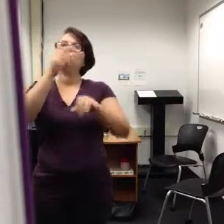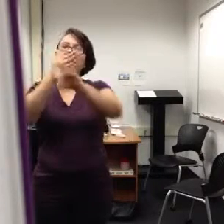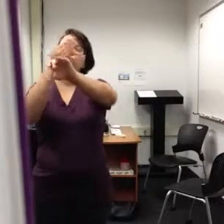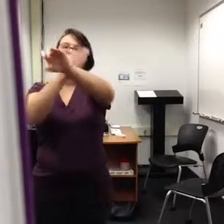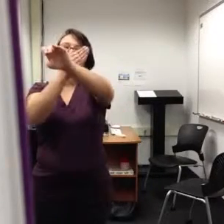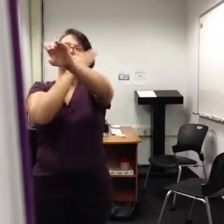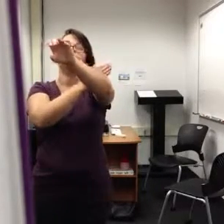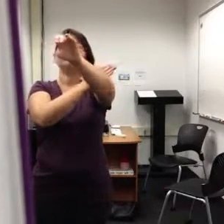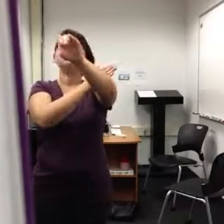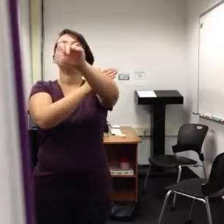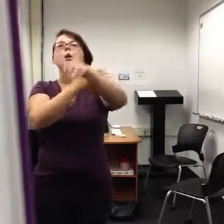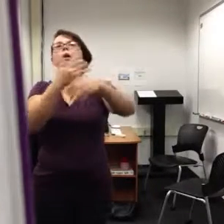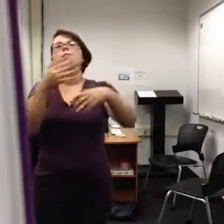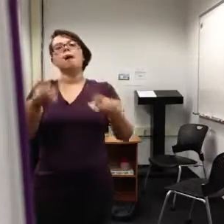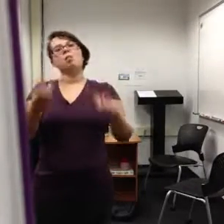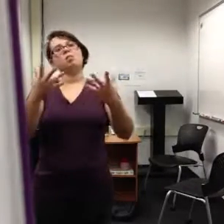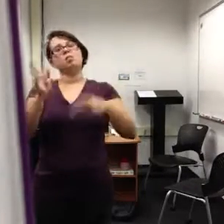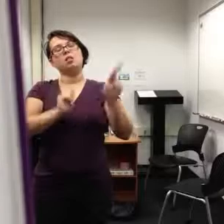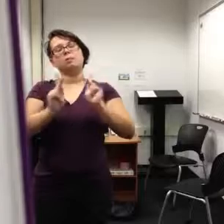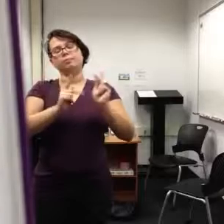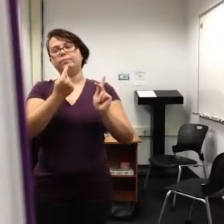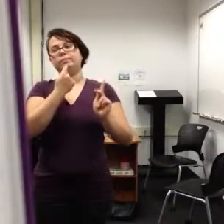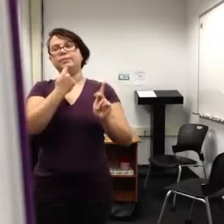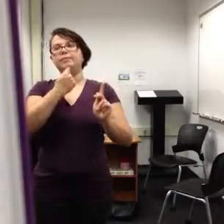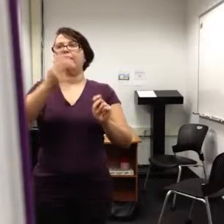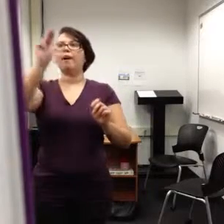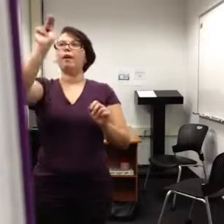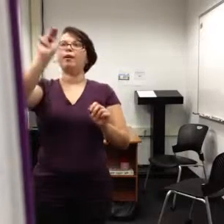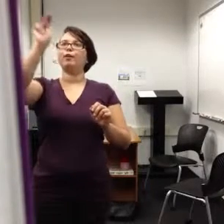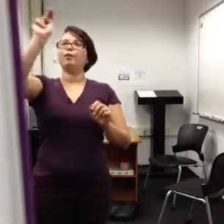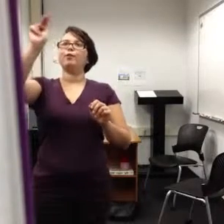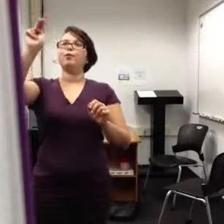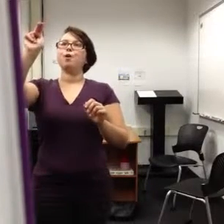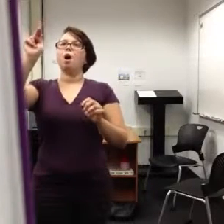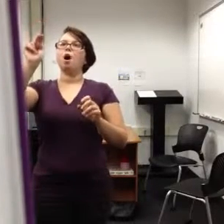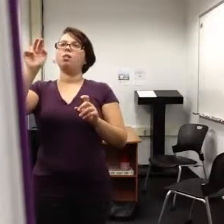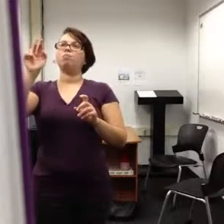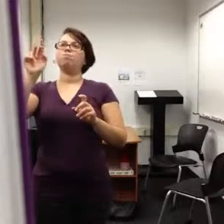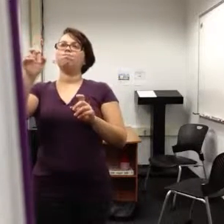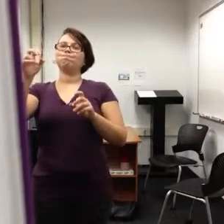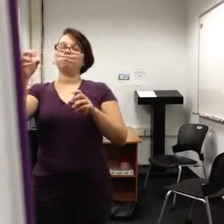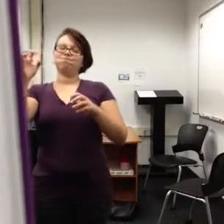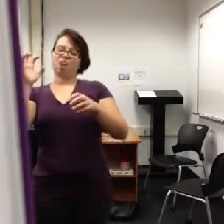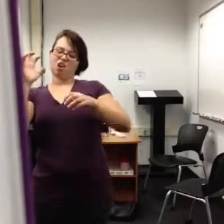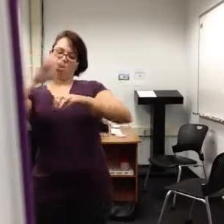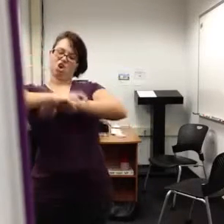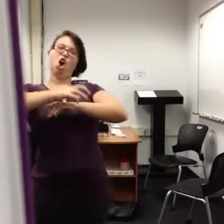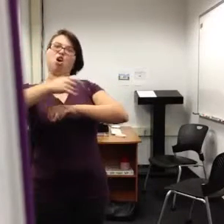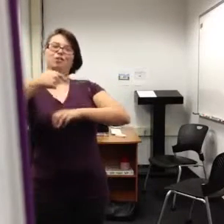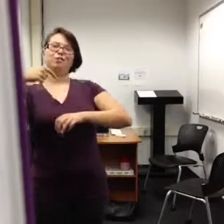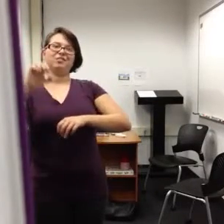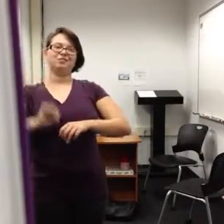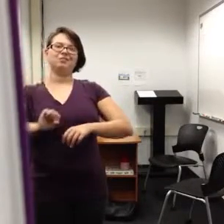conquer the South. Tremendous industry. You say, what does that have to do with attitudes? A great deal. Because the